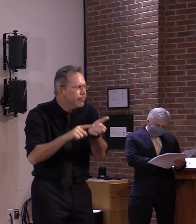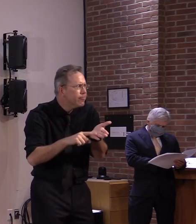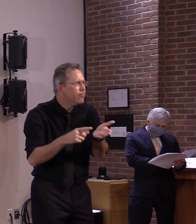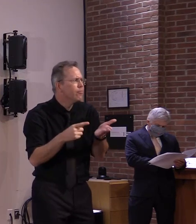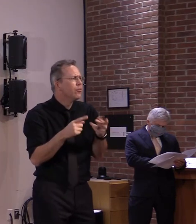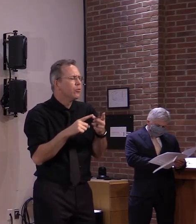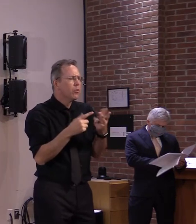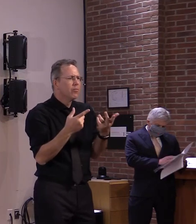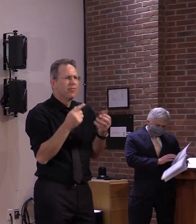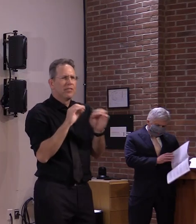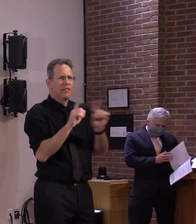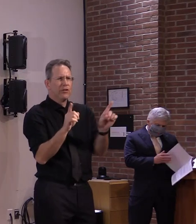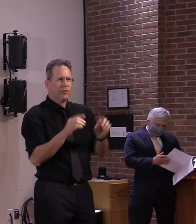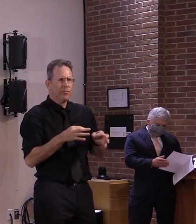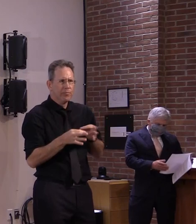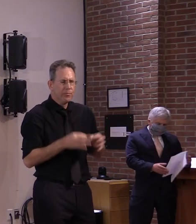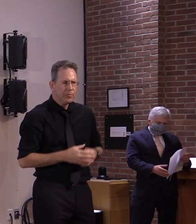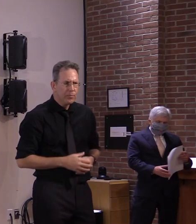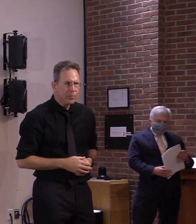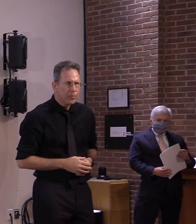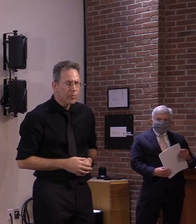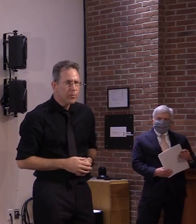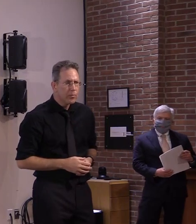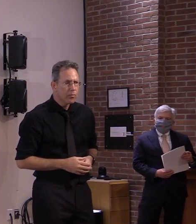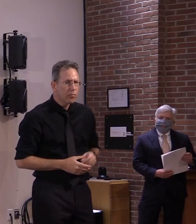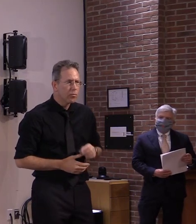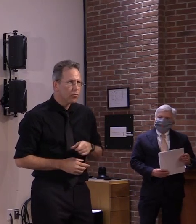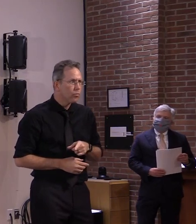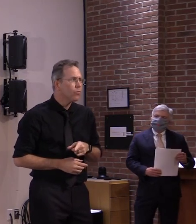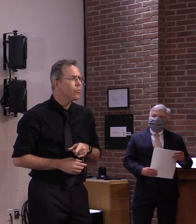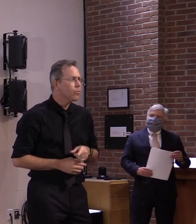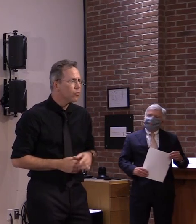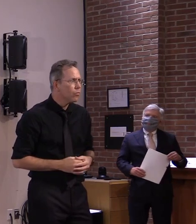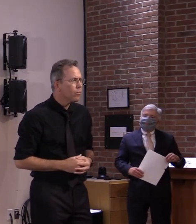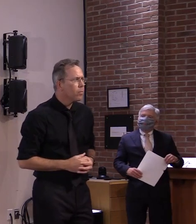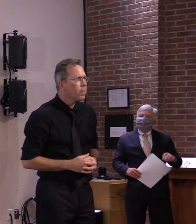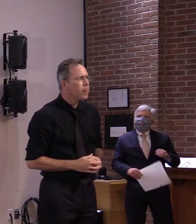How does the situation differ from, say, Kate?